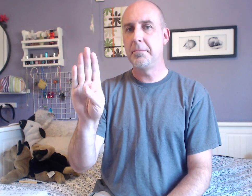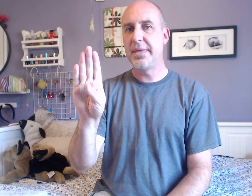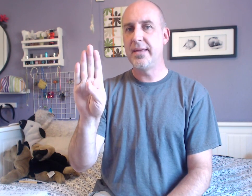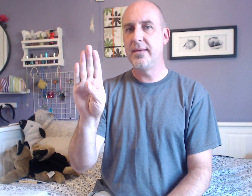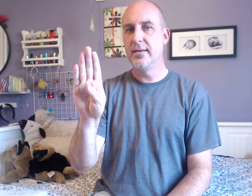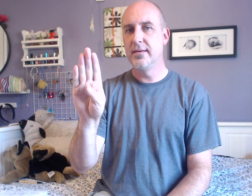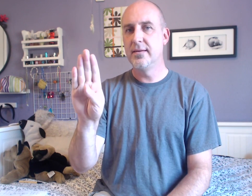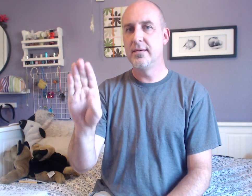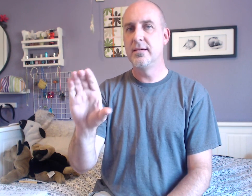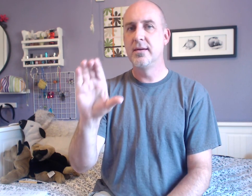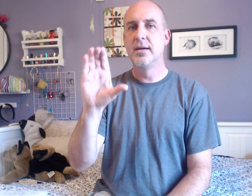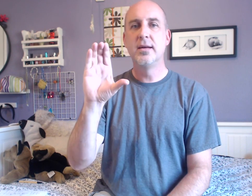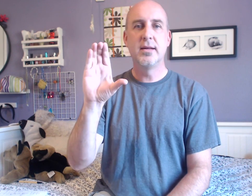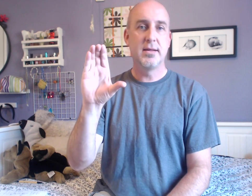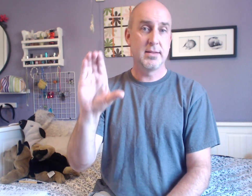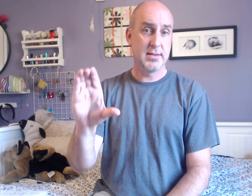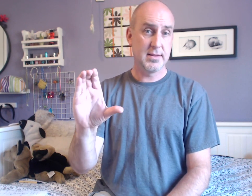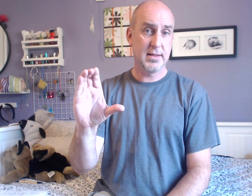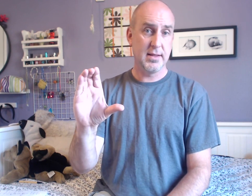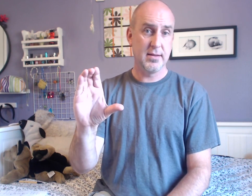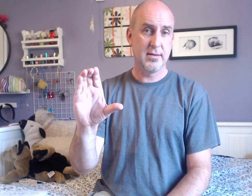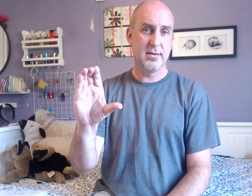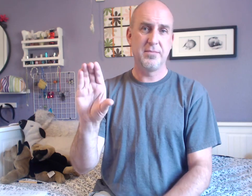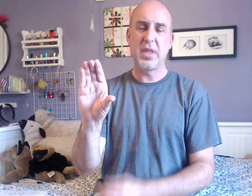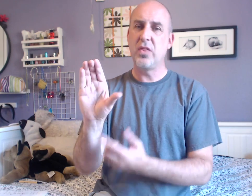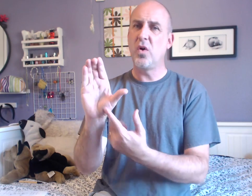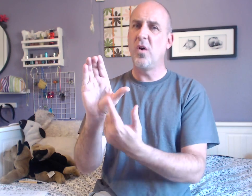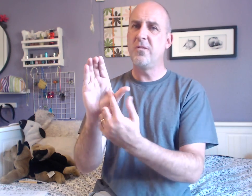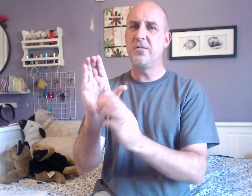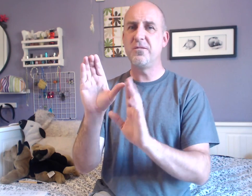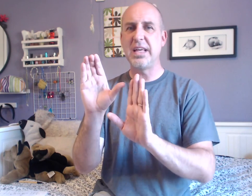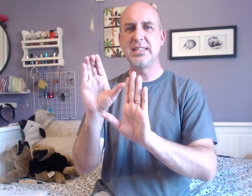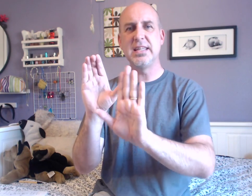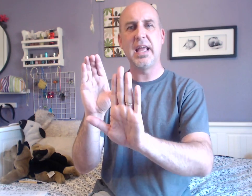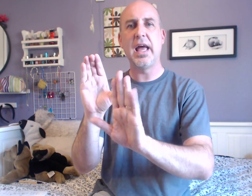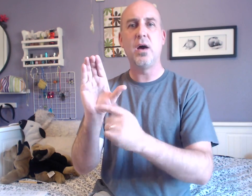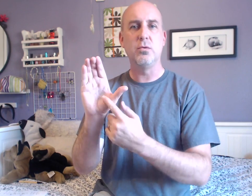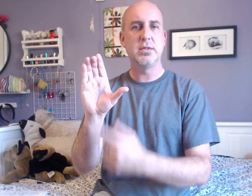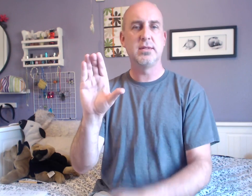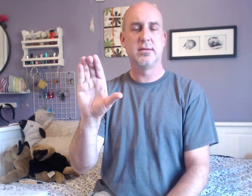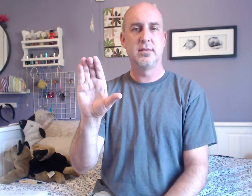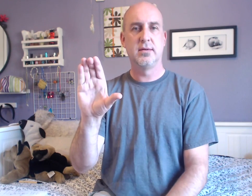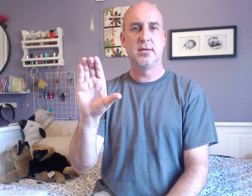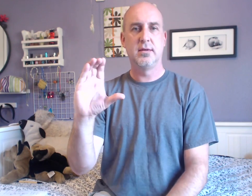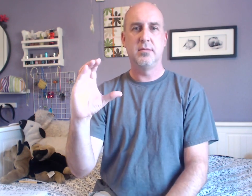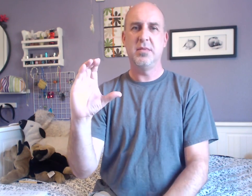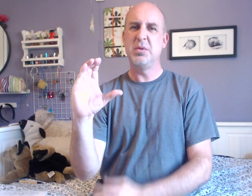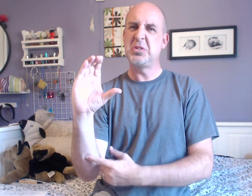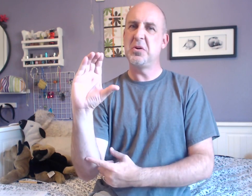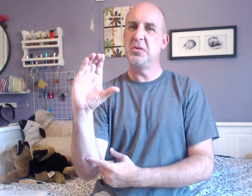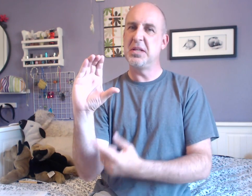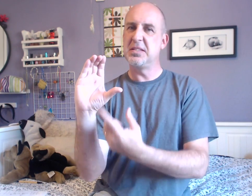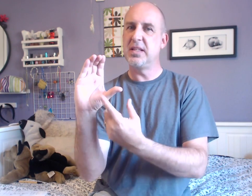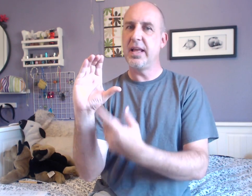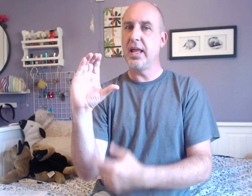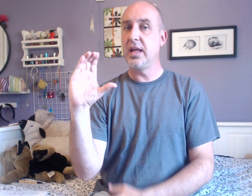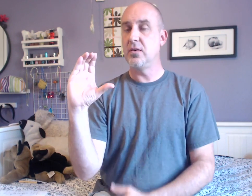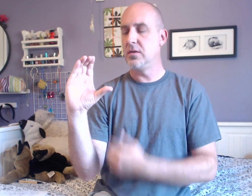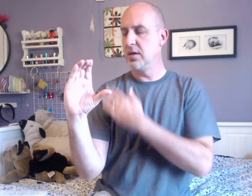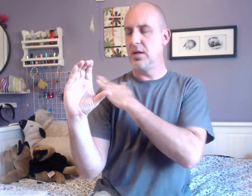B, C. And they're all facing out, maybe turned at a slight angle,